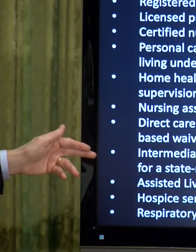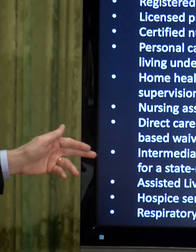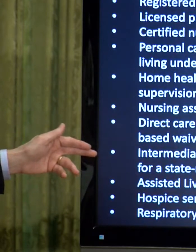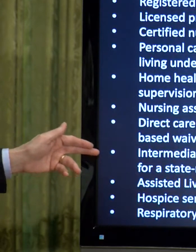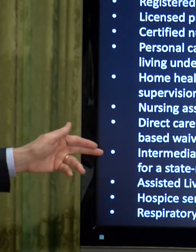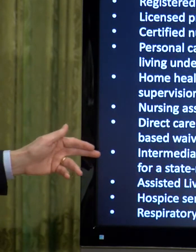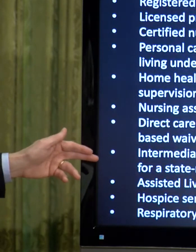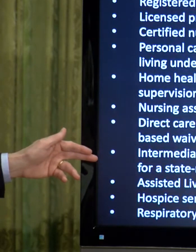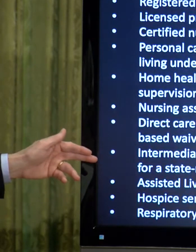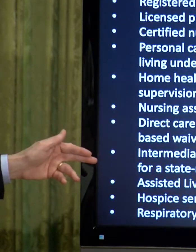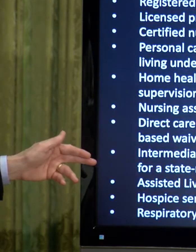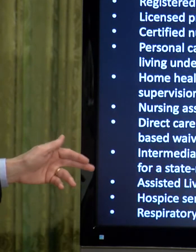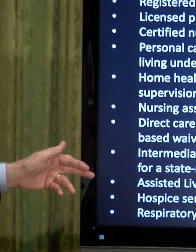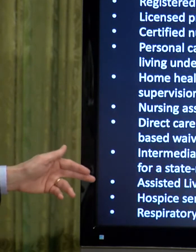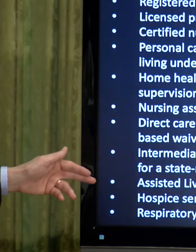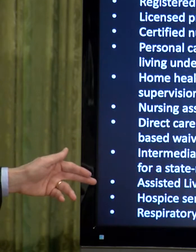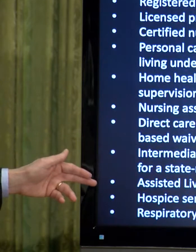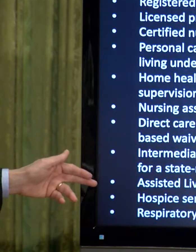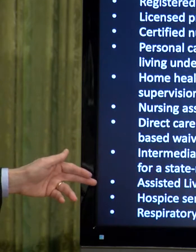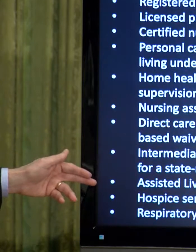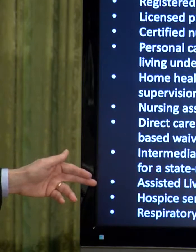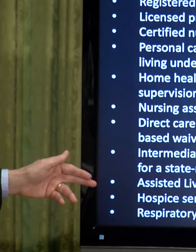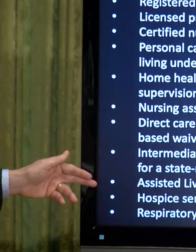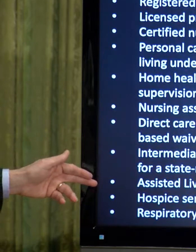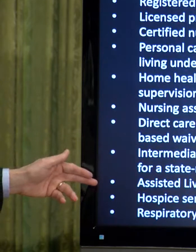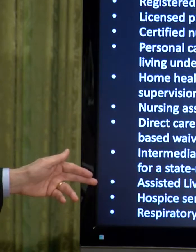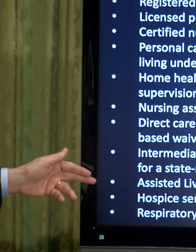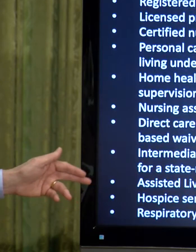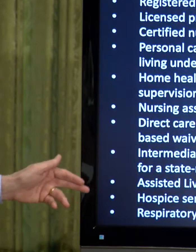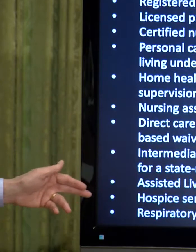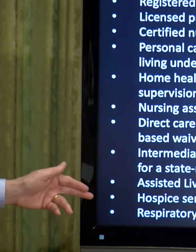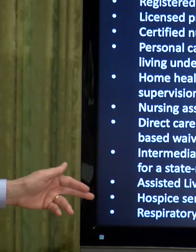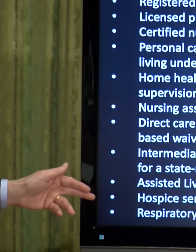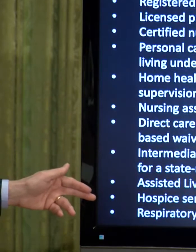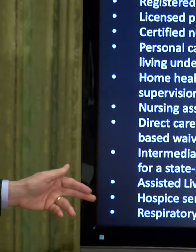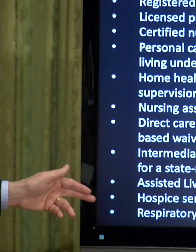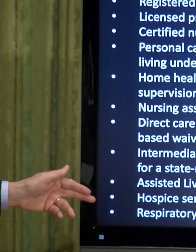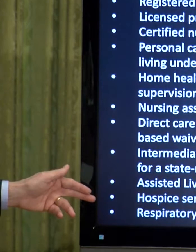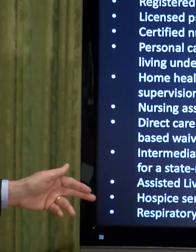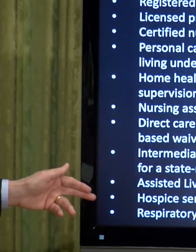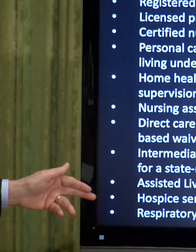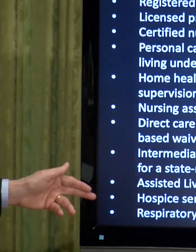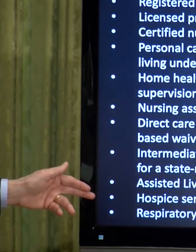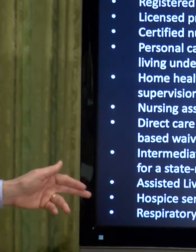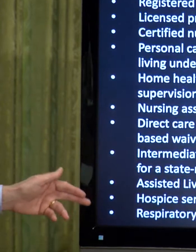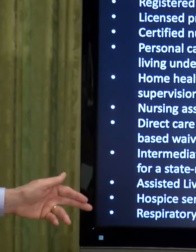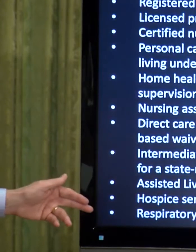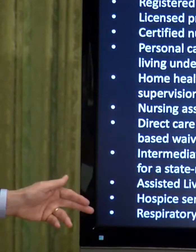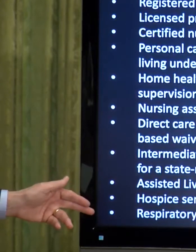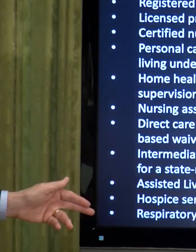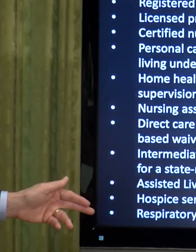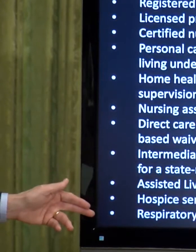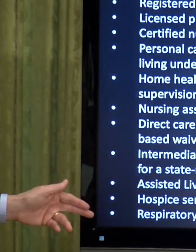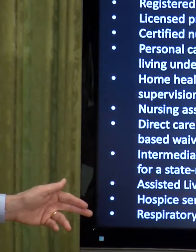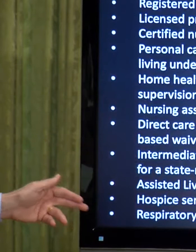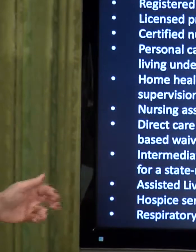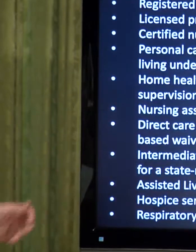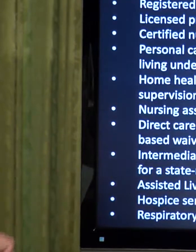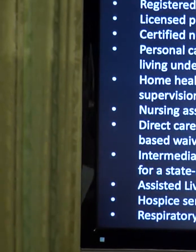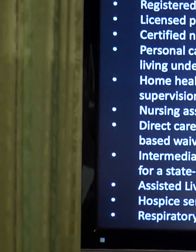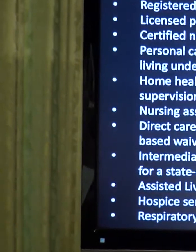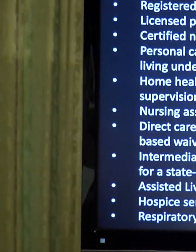care facilities, direct care staff, assisted living direct care staff members, hospice service direct care workers, and